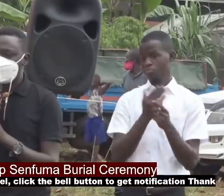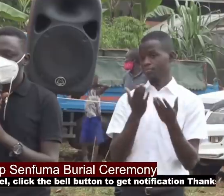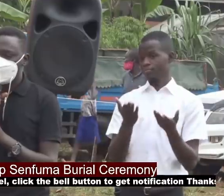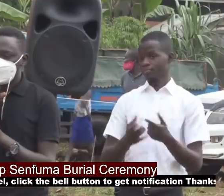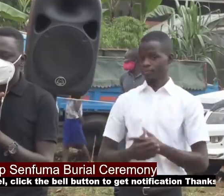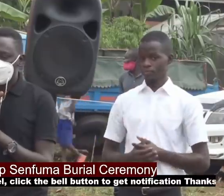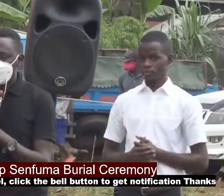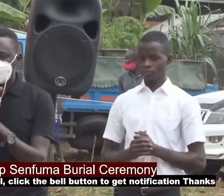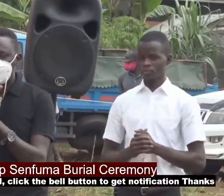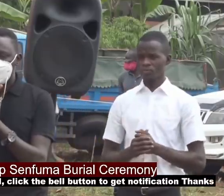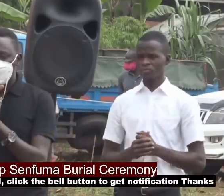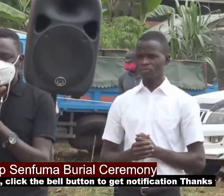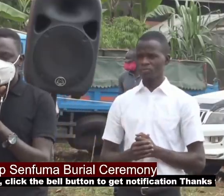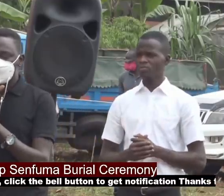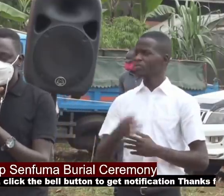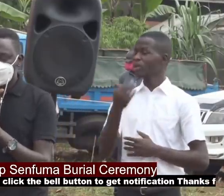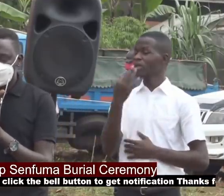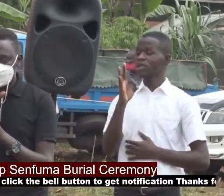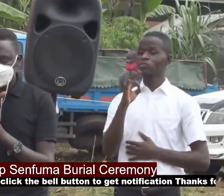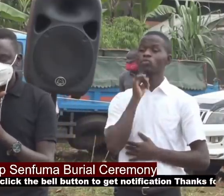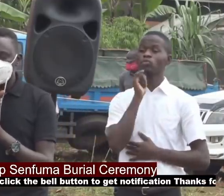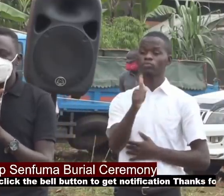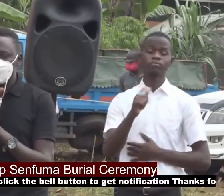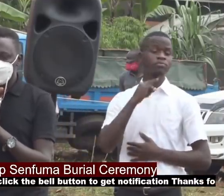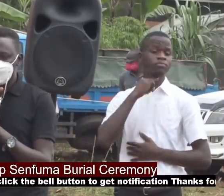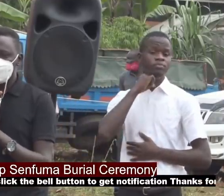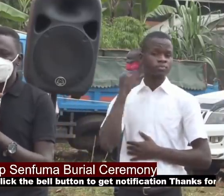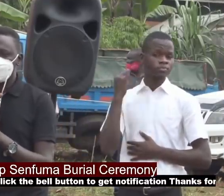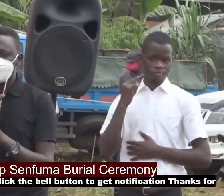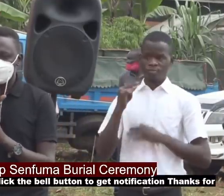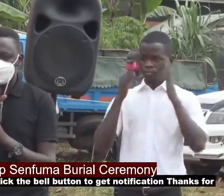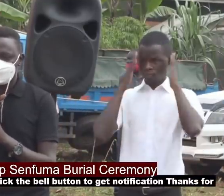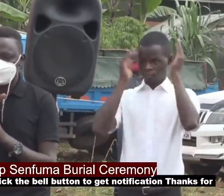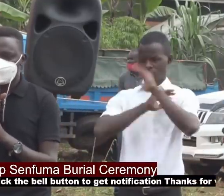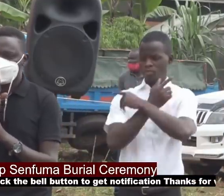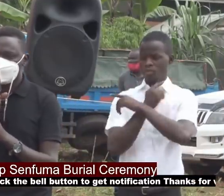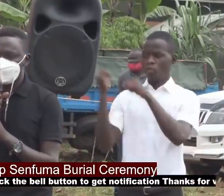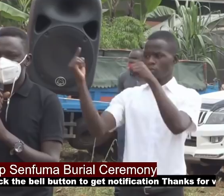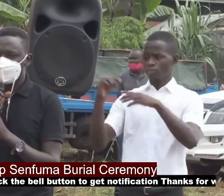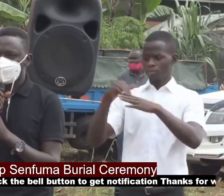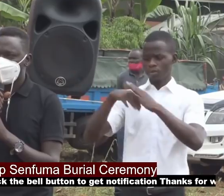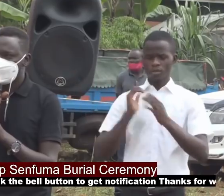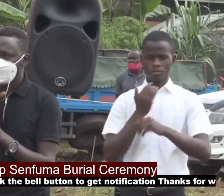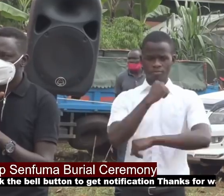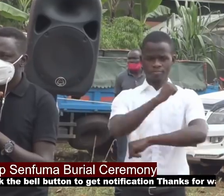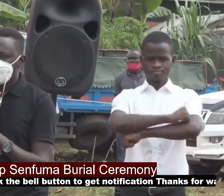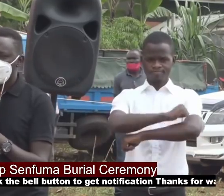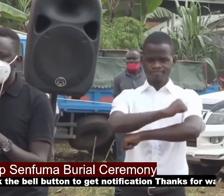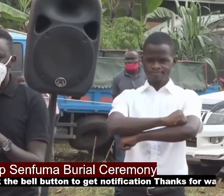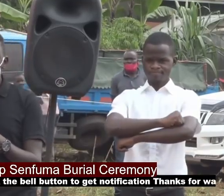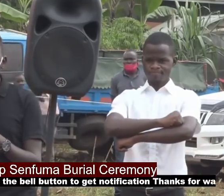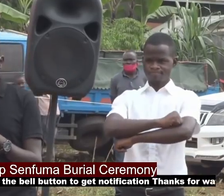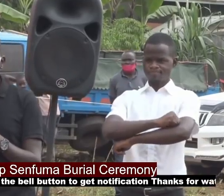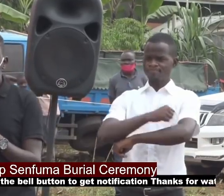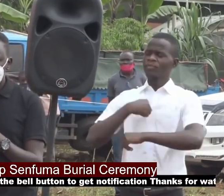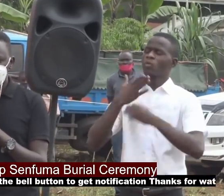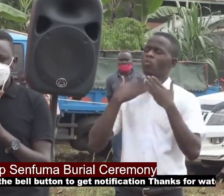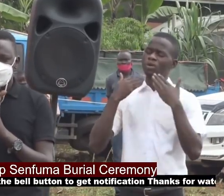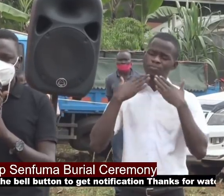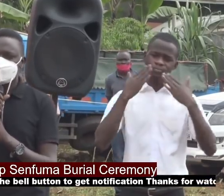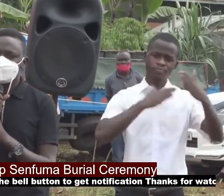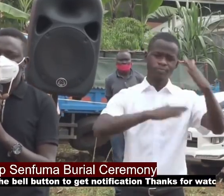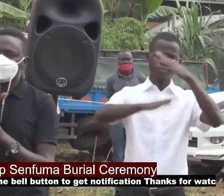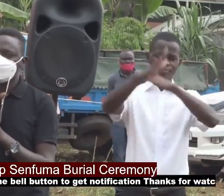not be in existence. Singa Pastor Senfuma tiyaja msumero liyafi. If Pastor Senfuma had not come to our school, I